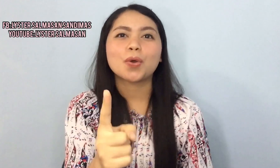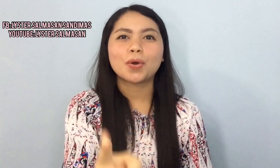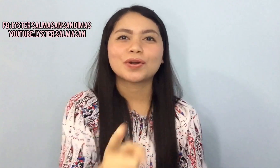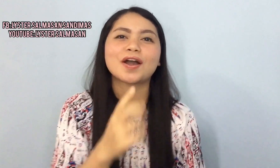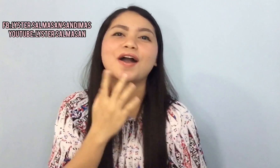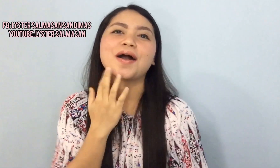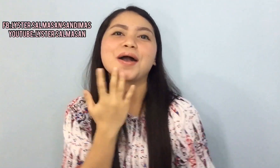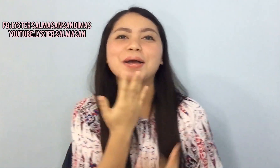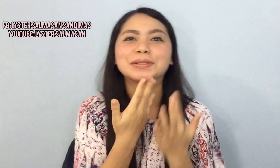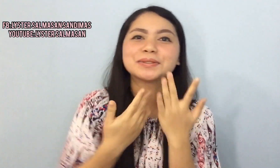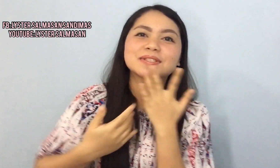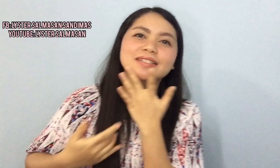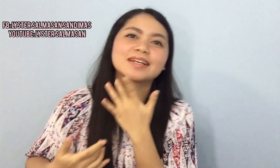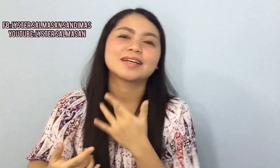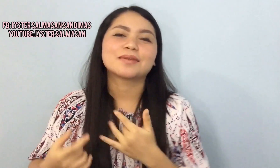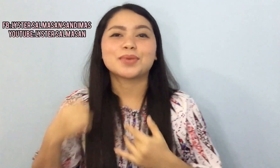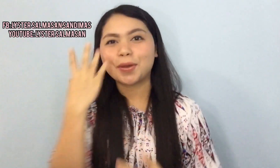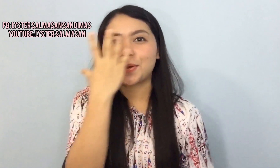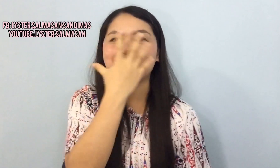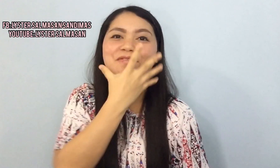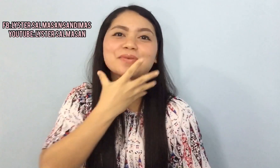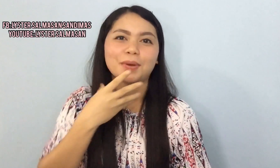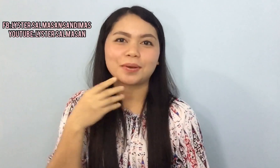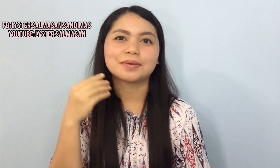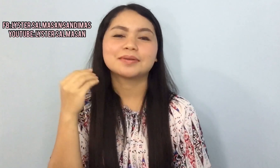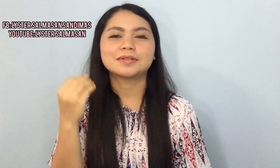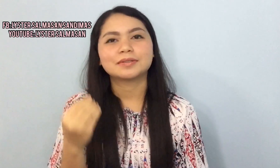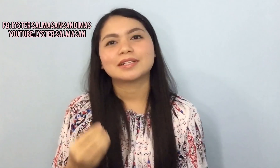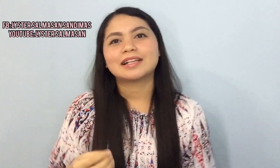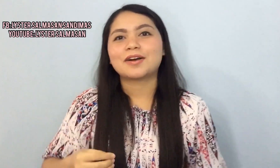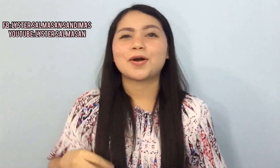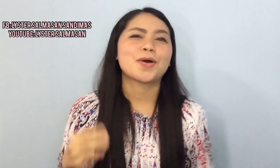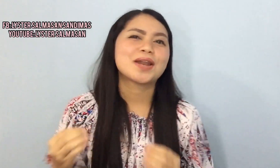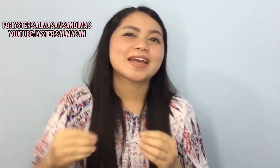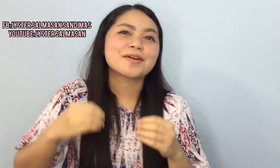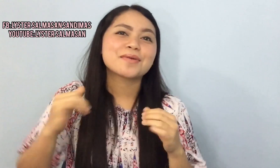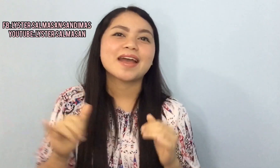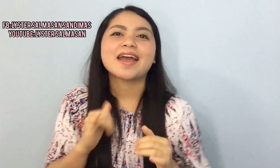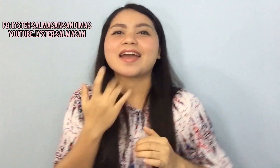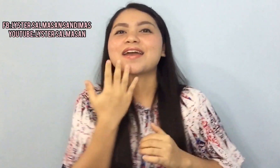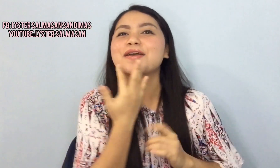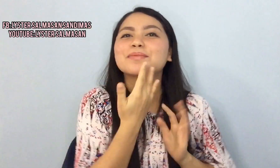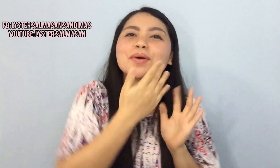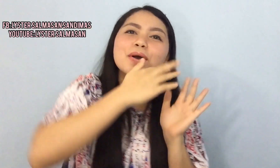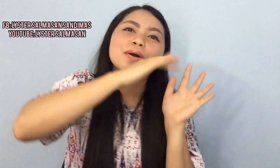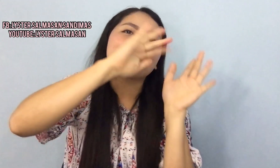true colors. How beautiful, oh, like a rainbow.